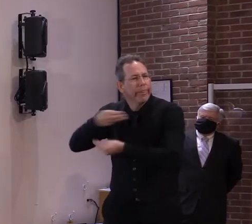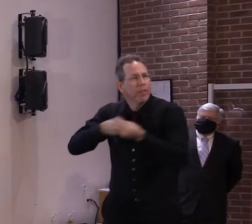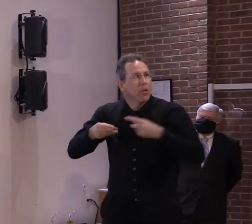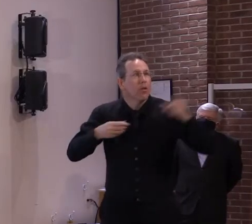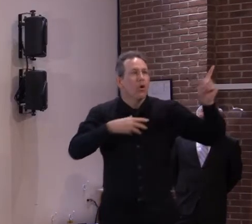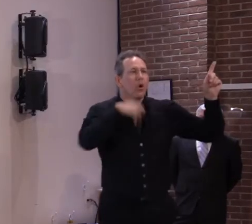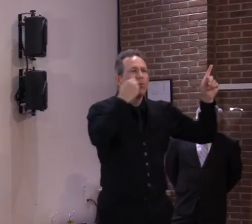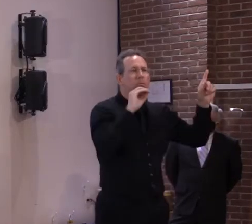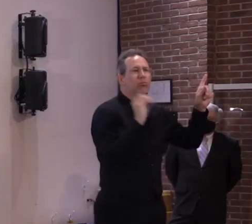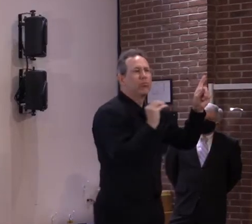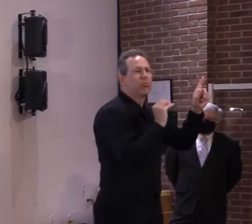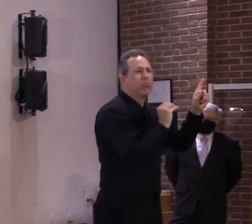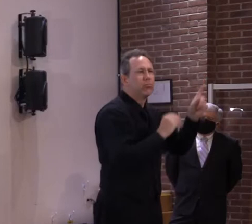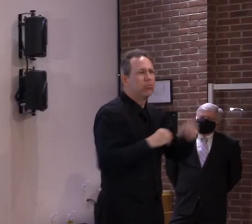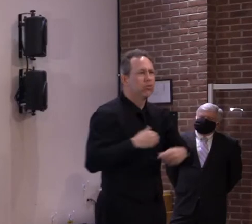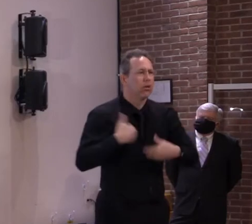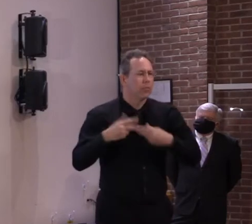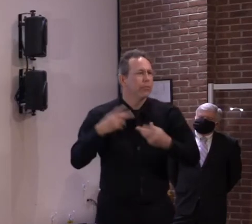Thank you.